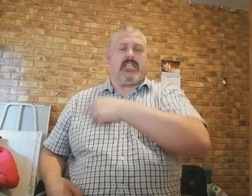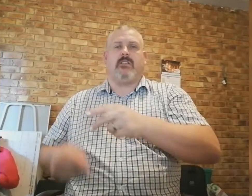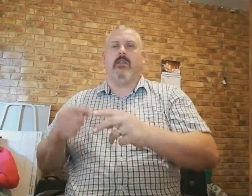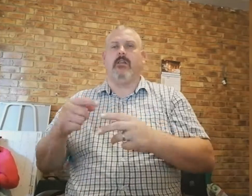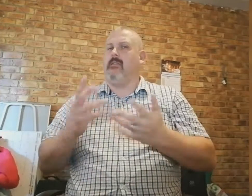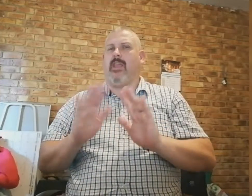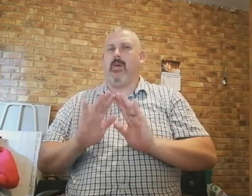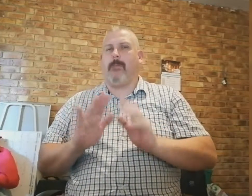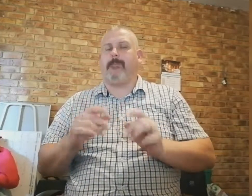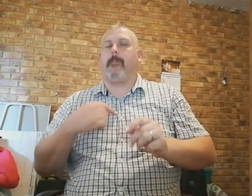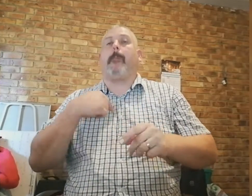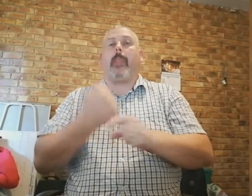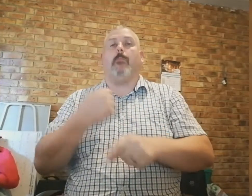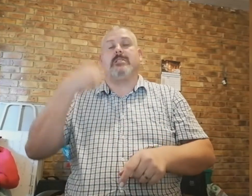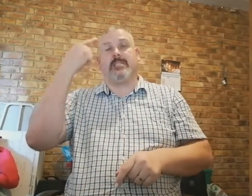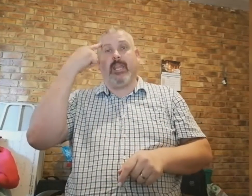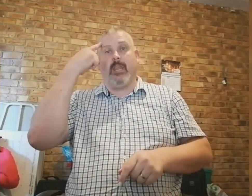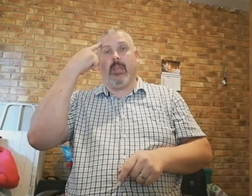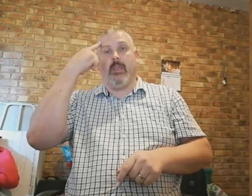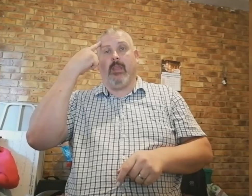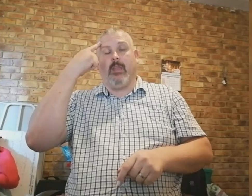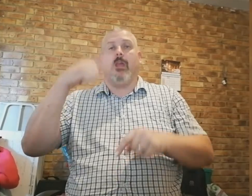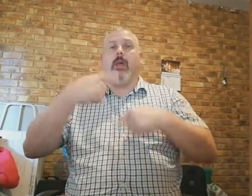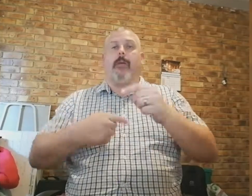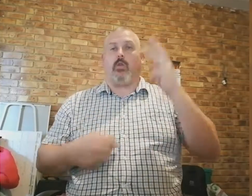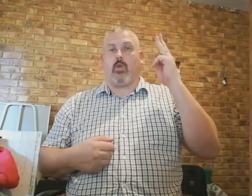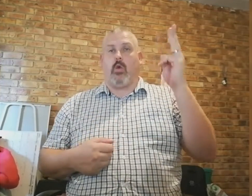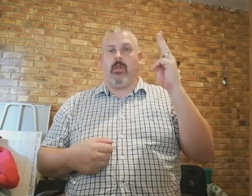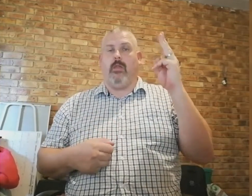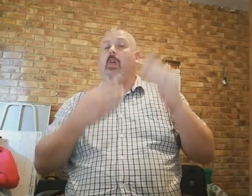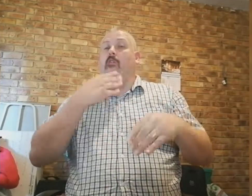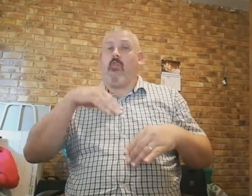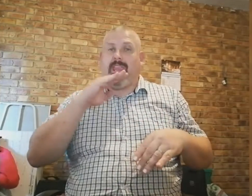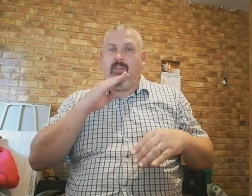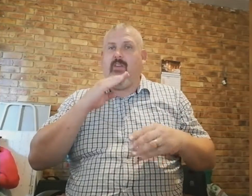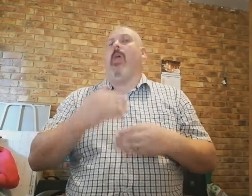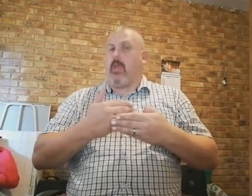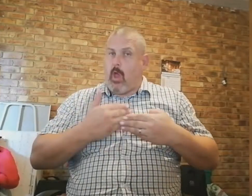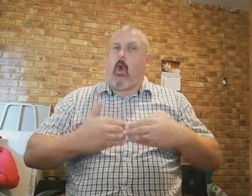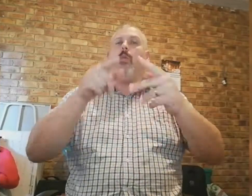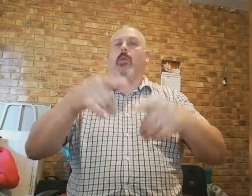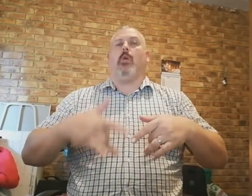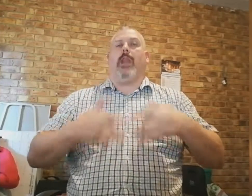other I must think about God. Forgive, go on with your